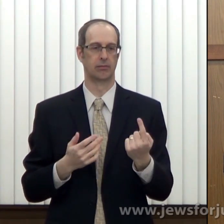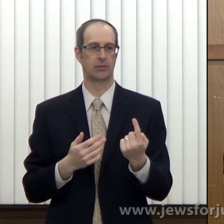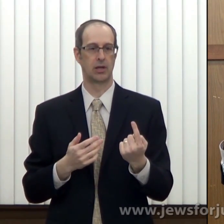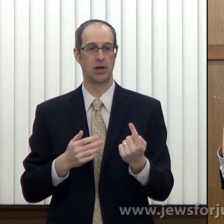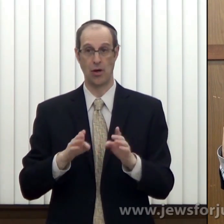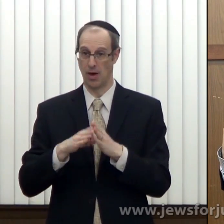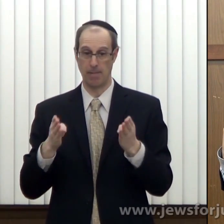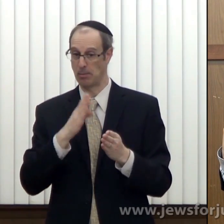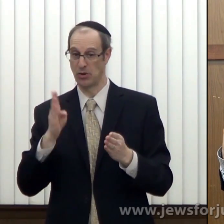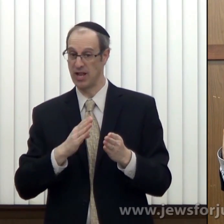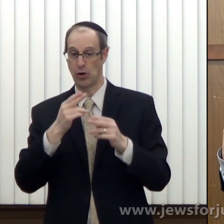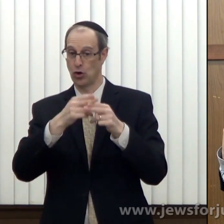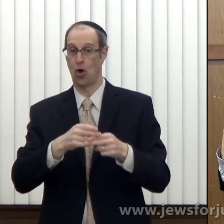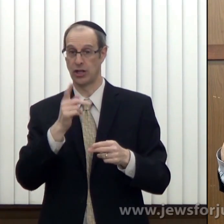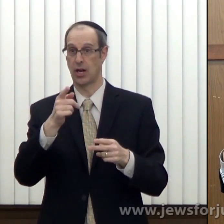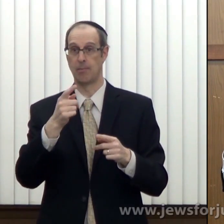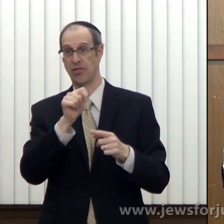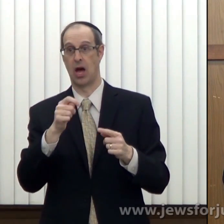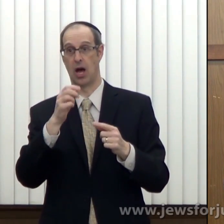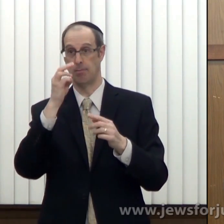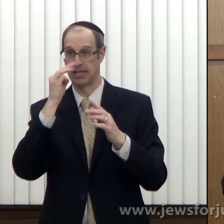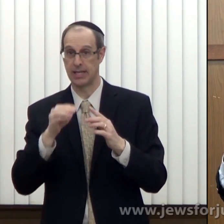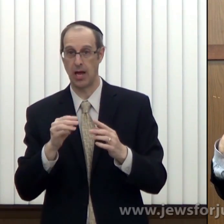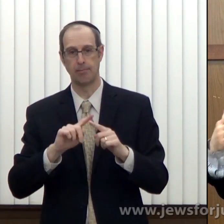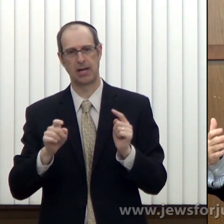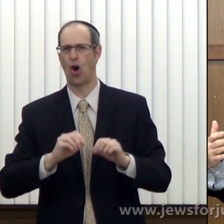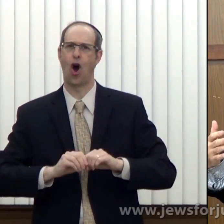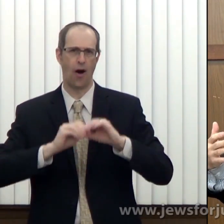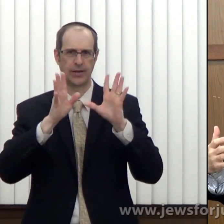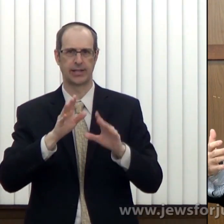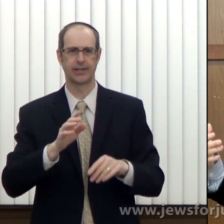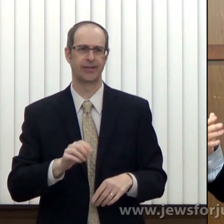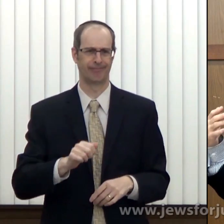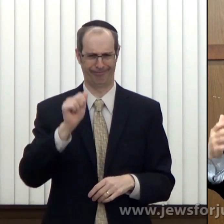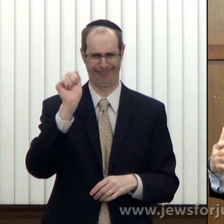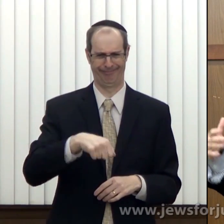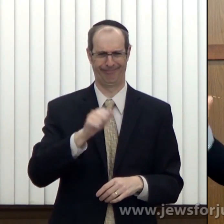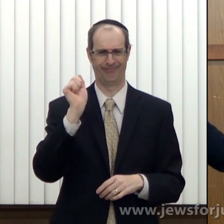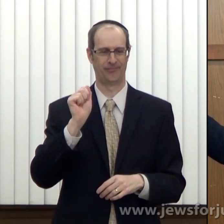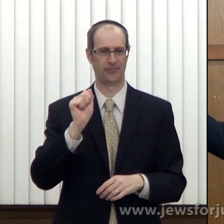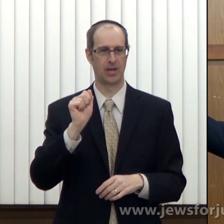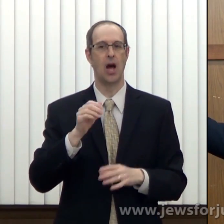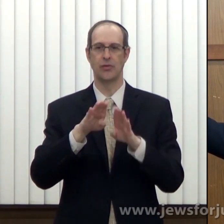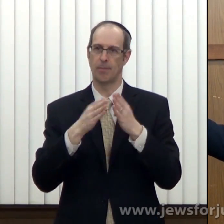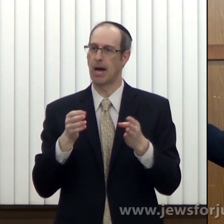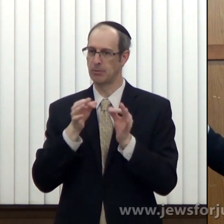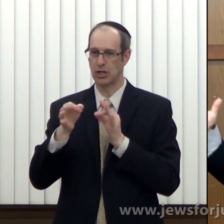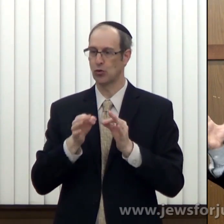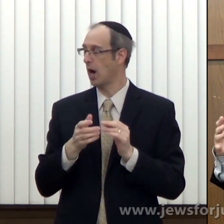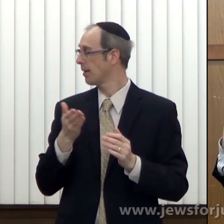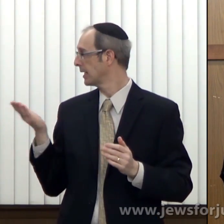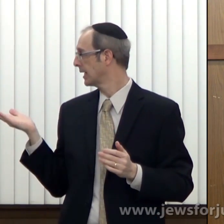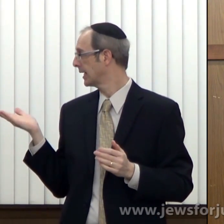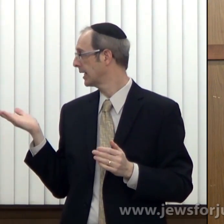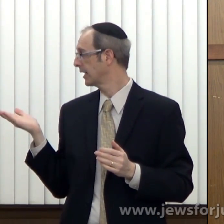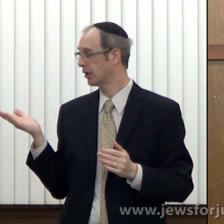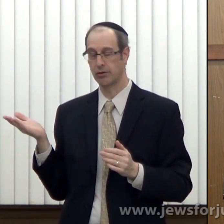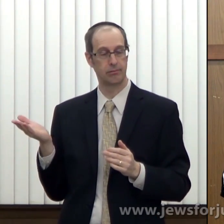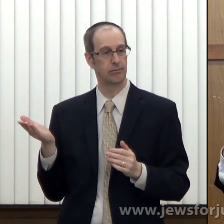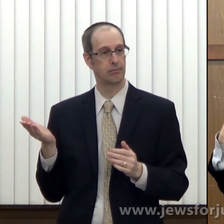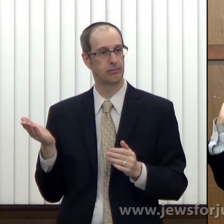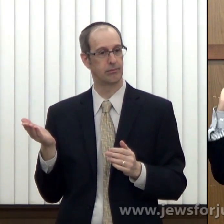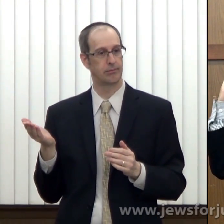person the Messiah, but obviously he is. What the Bible is describing here, very